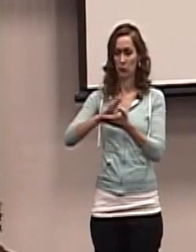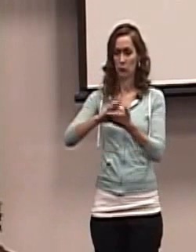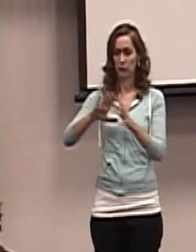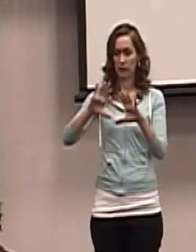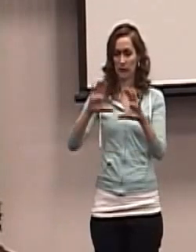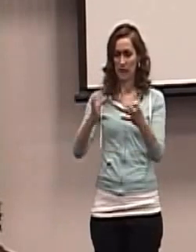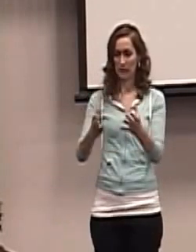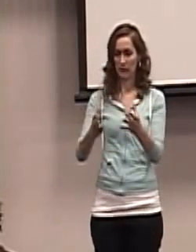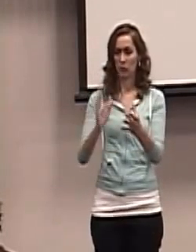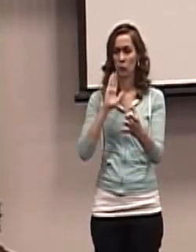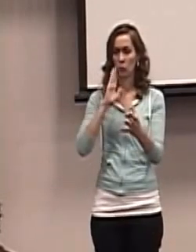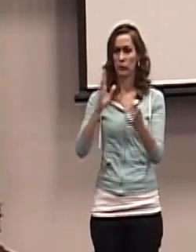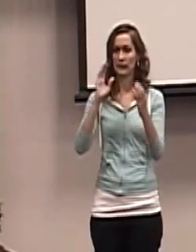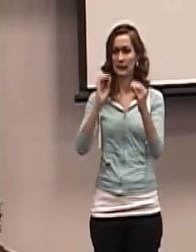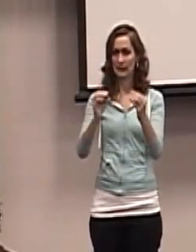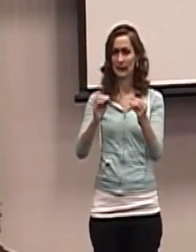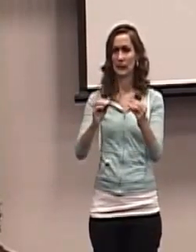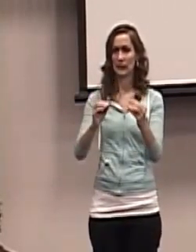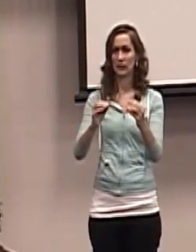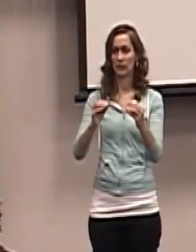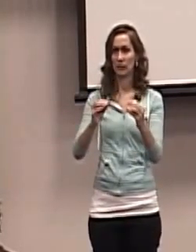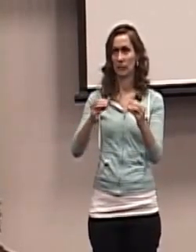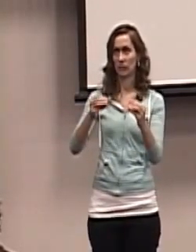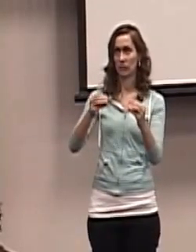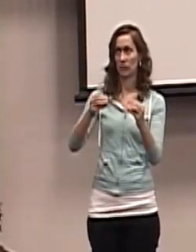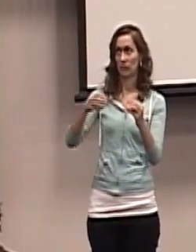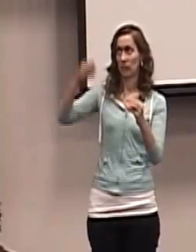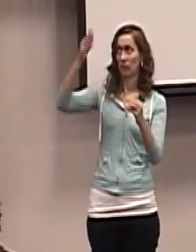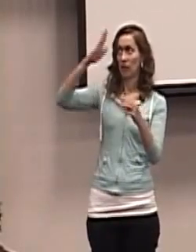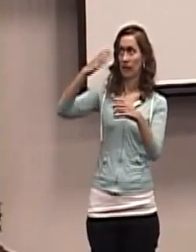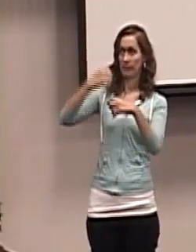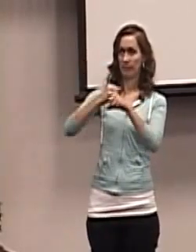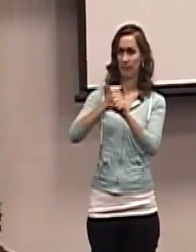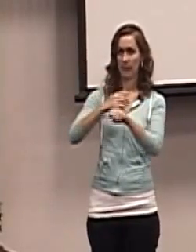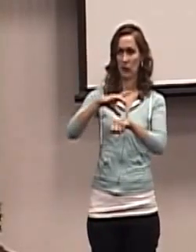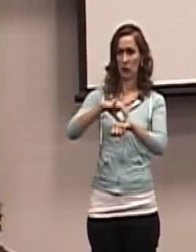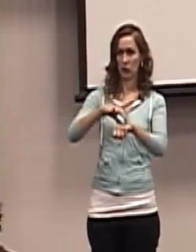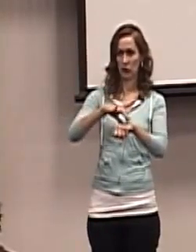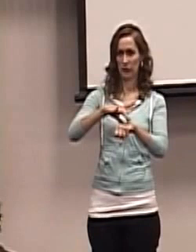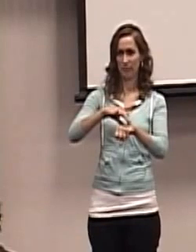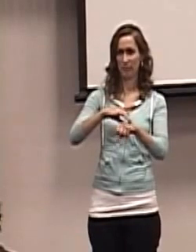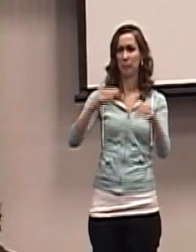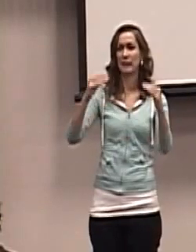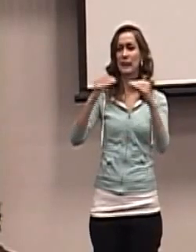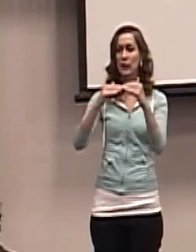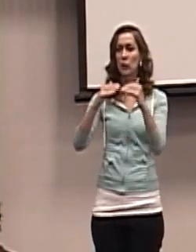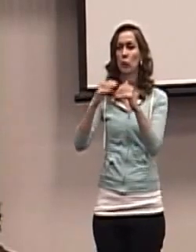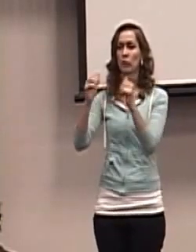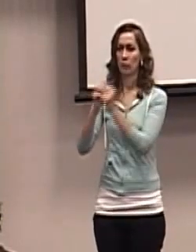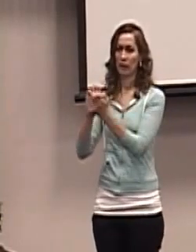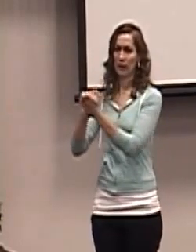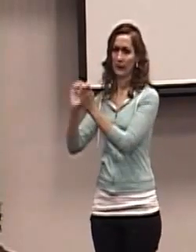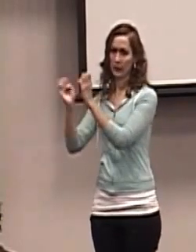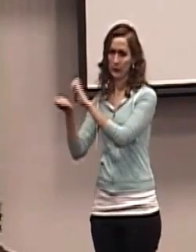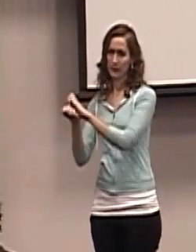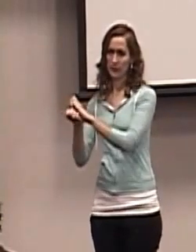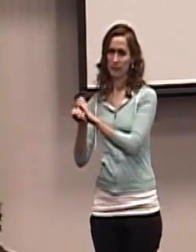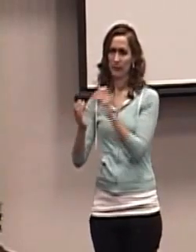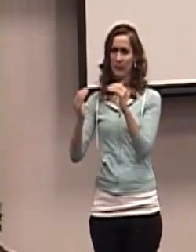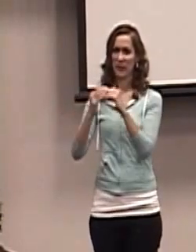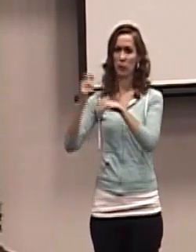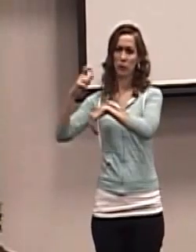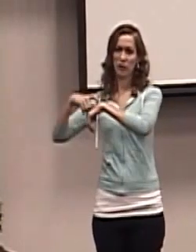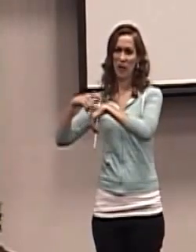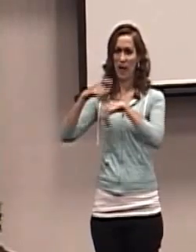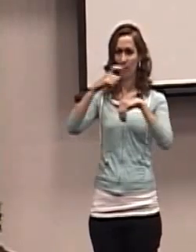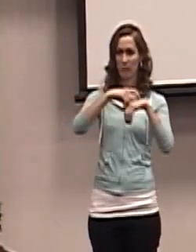creation account would be presented at least equal time with that of the Darwinian nonsense. Okay. We